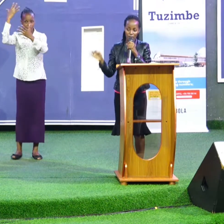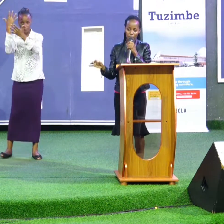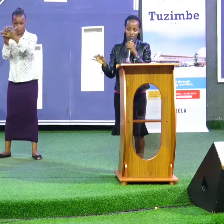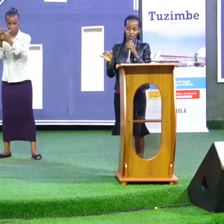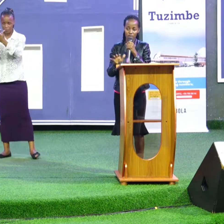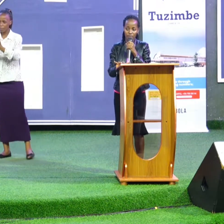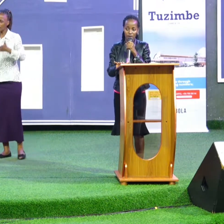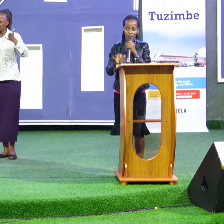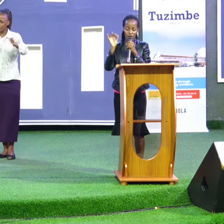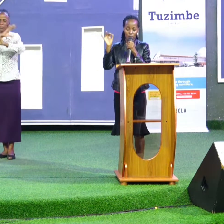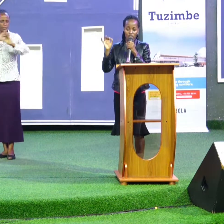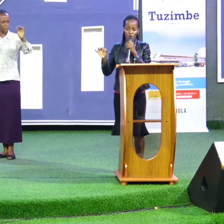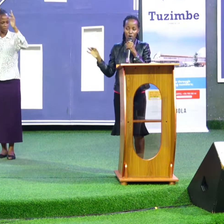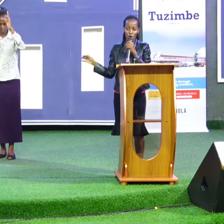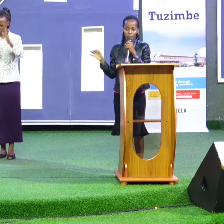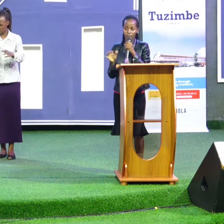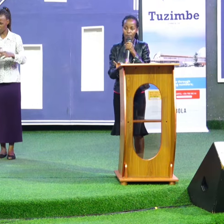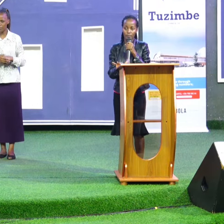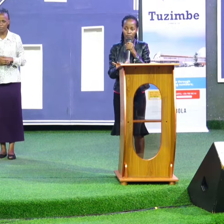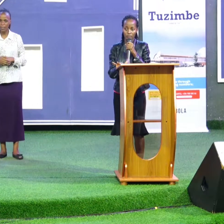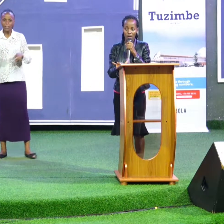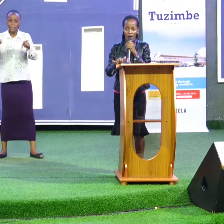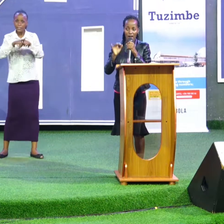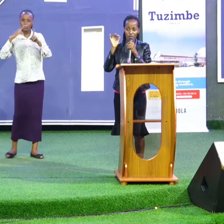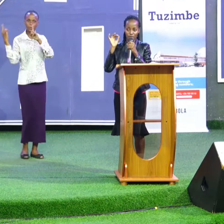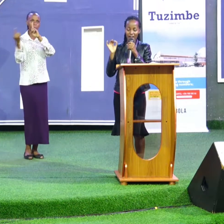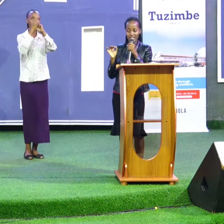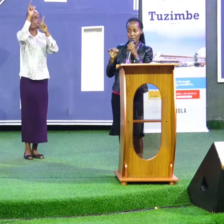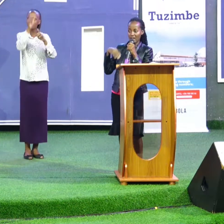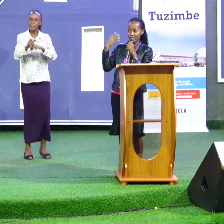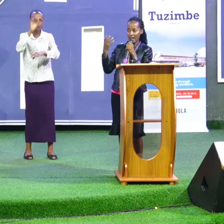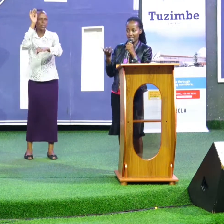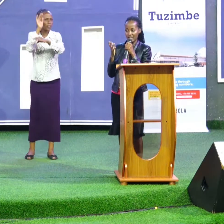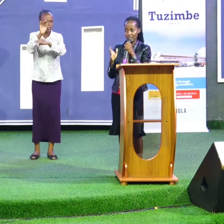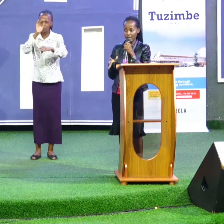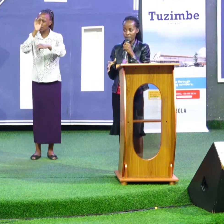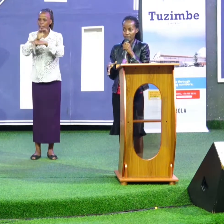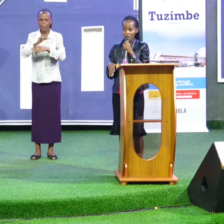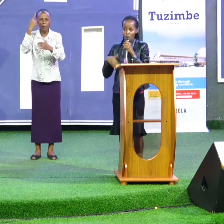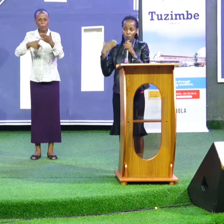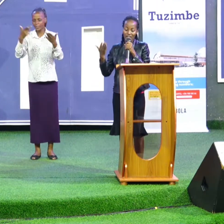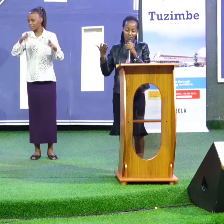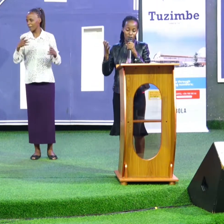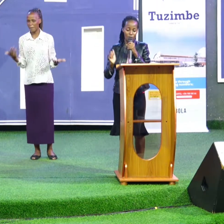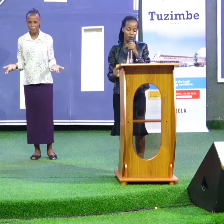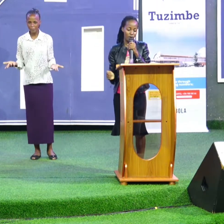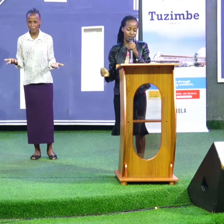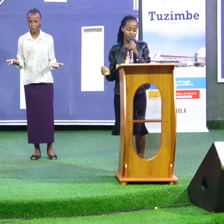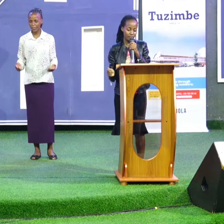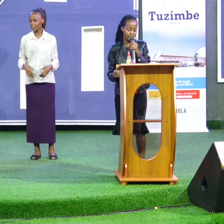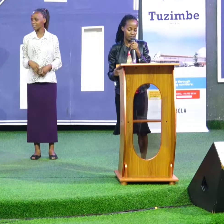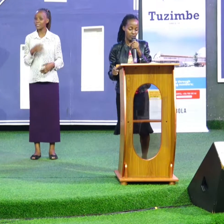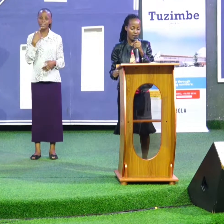In a prison, there is no hope. And you find someone and they're asking them, what is going